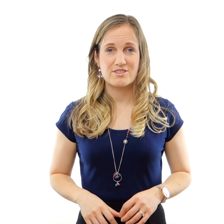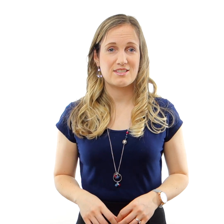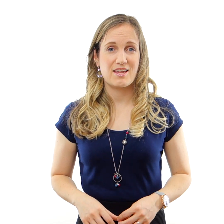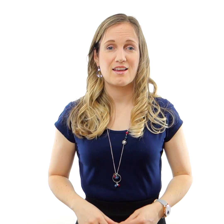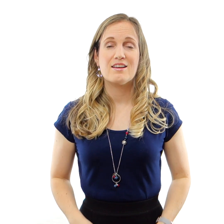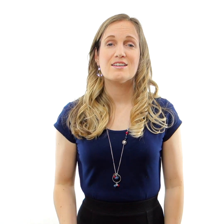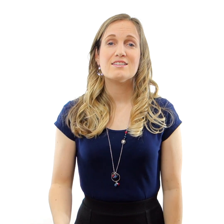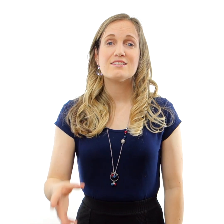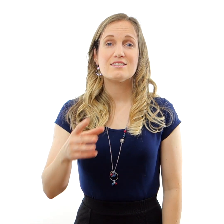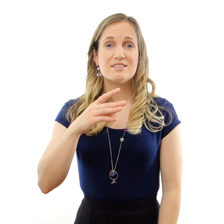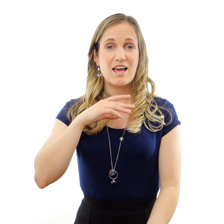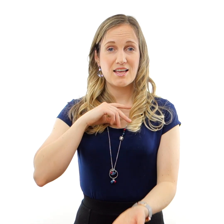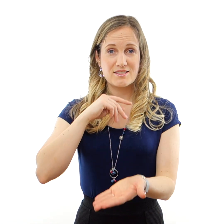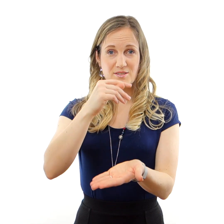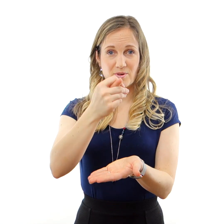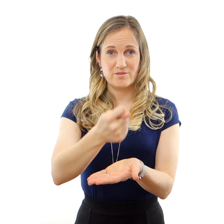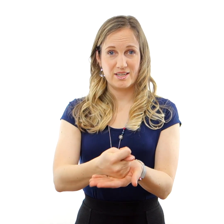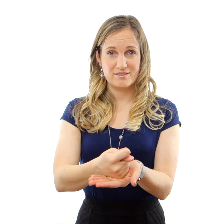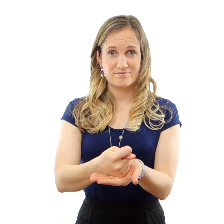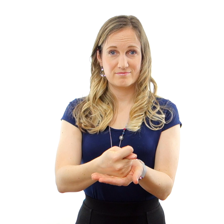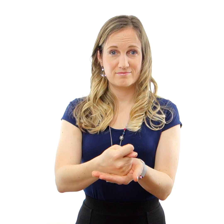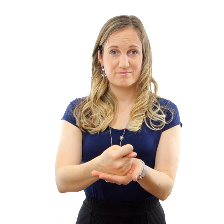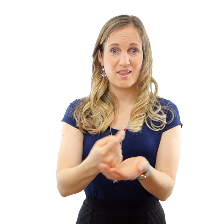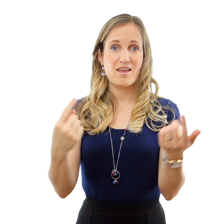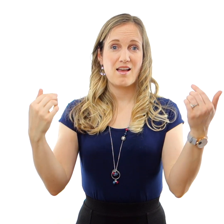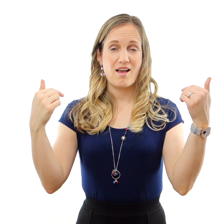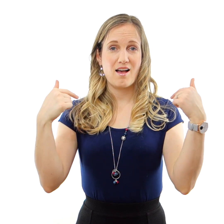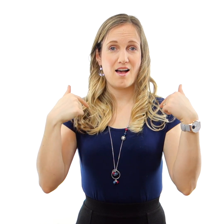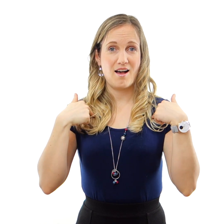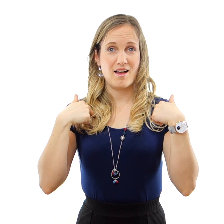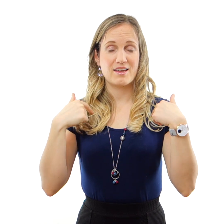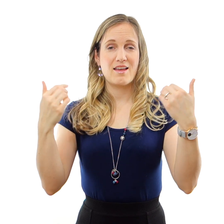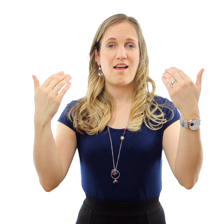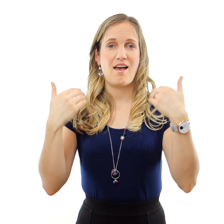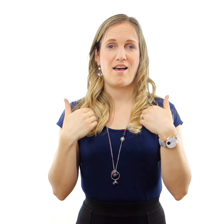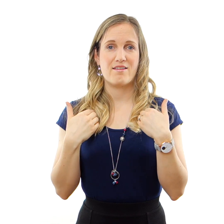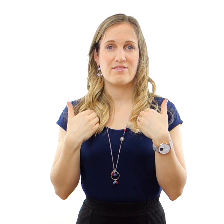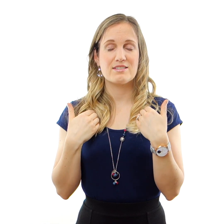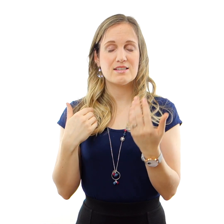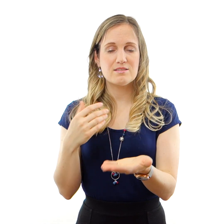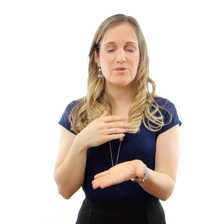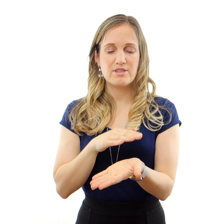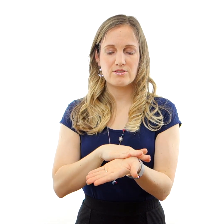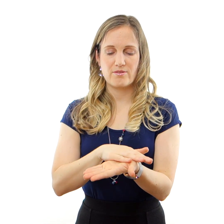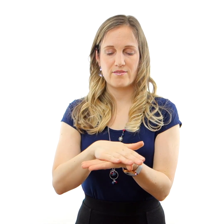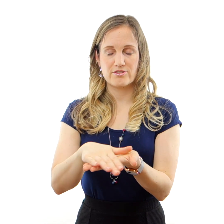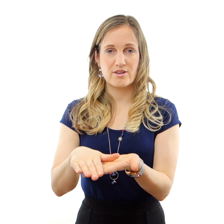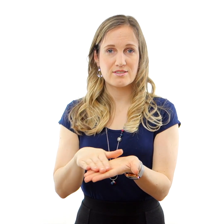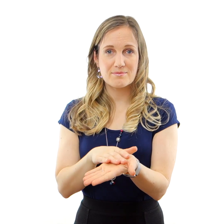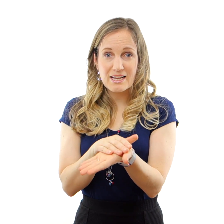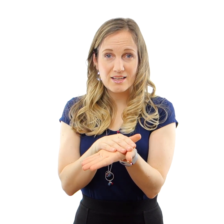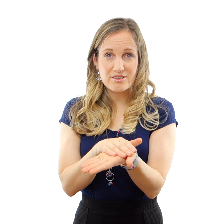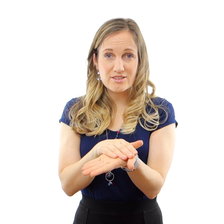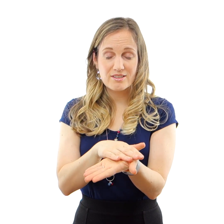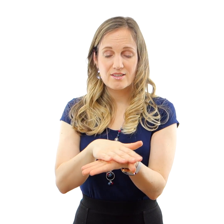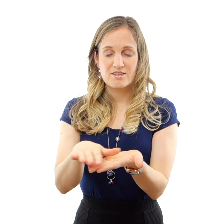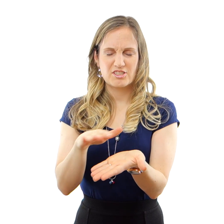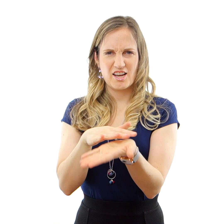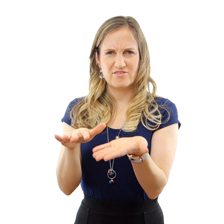say, testimony, I have. And testimony, so you have your non-dominant hand on it's kind of